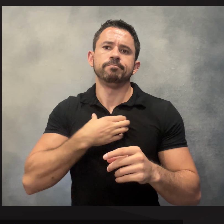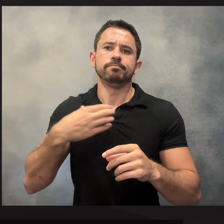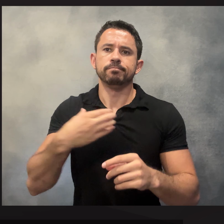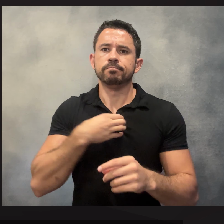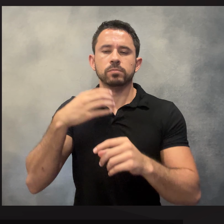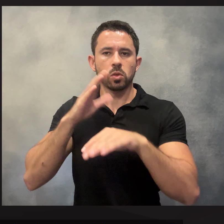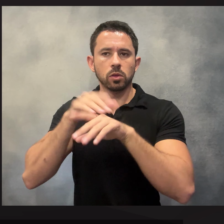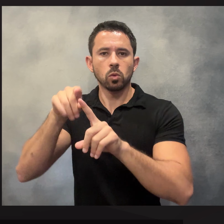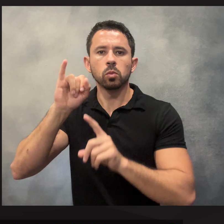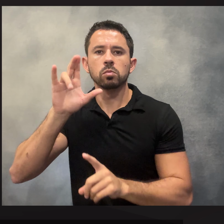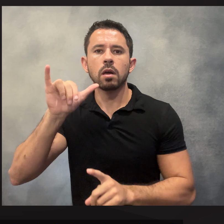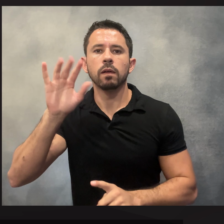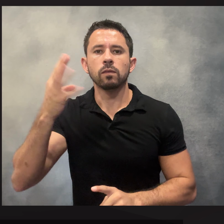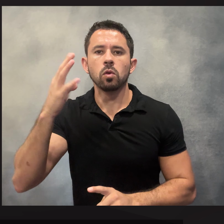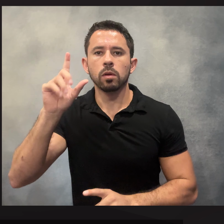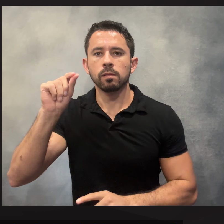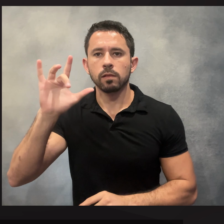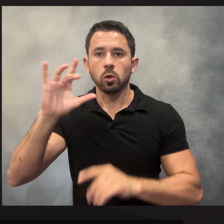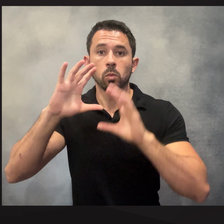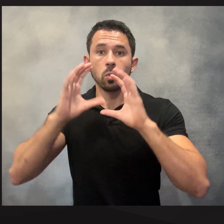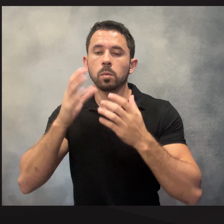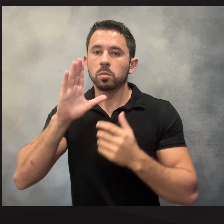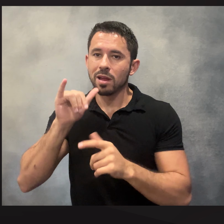We want to see it grouped by borough.